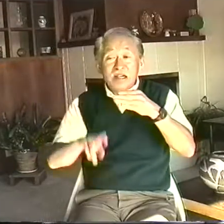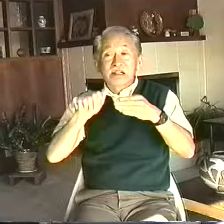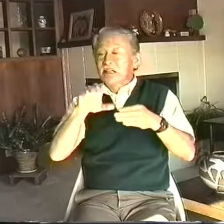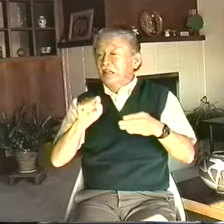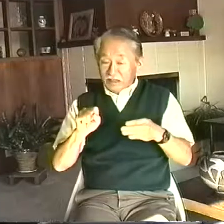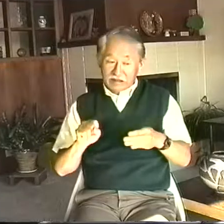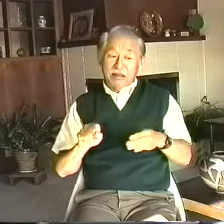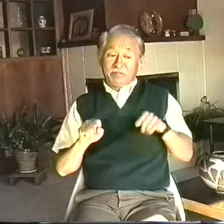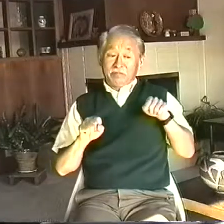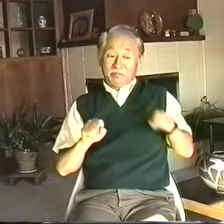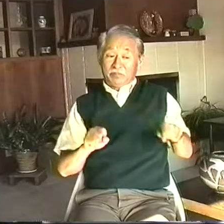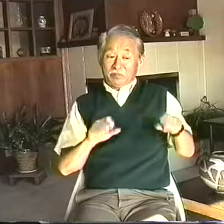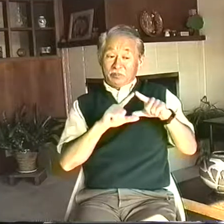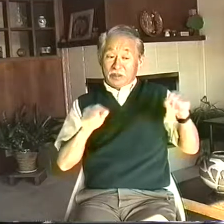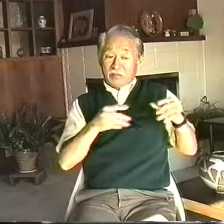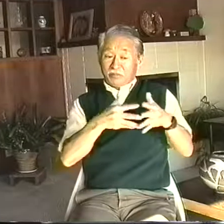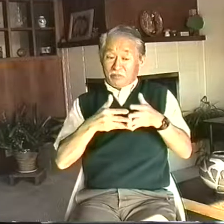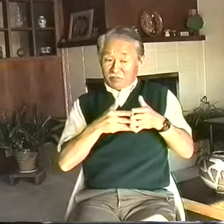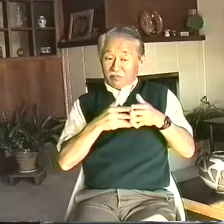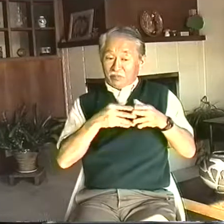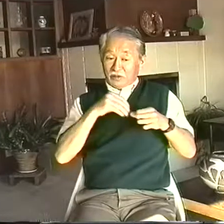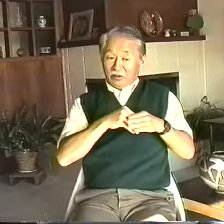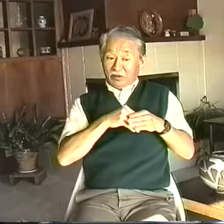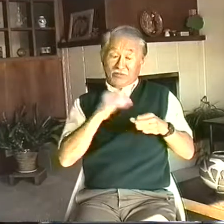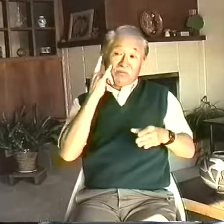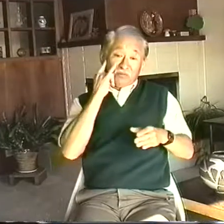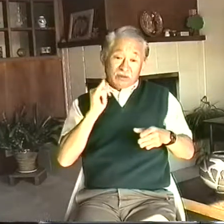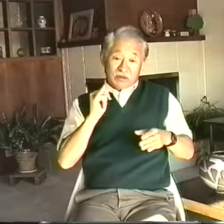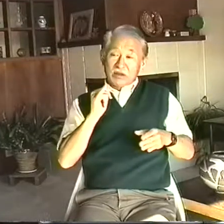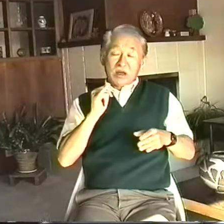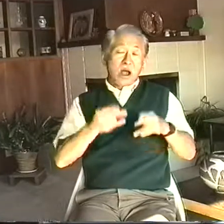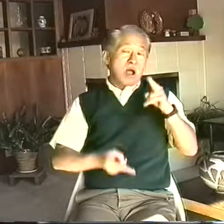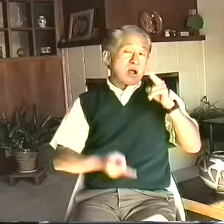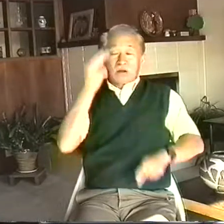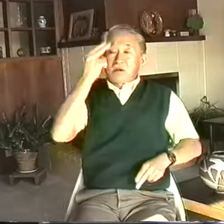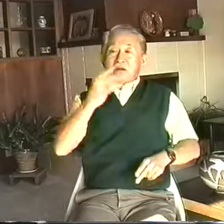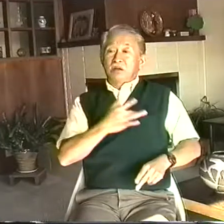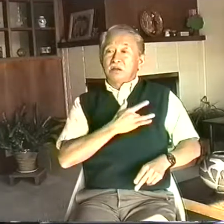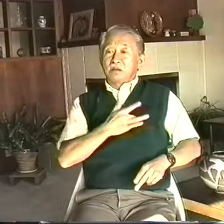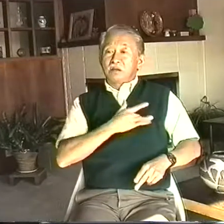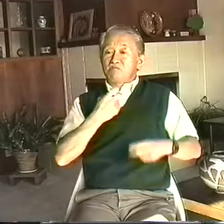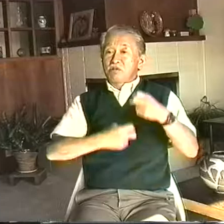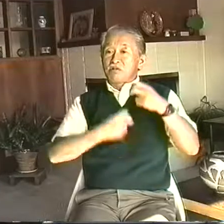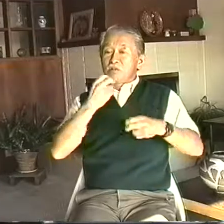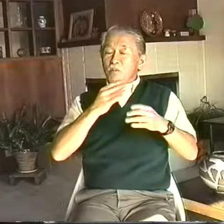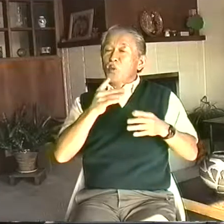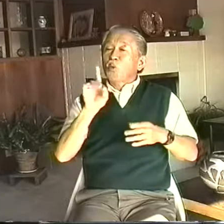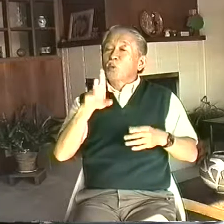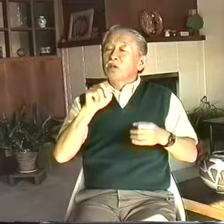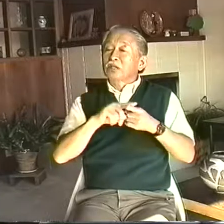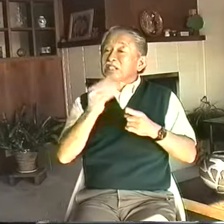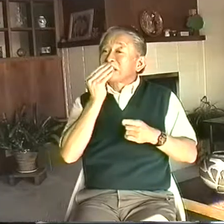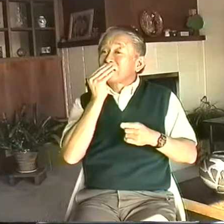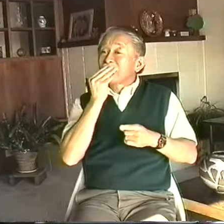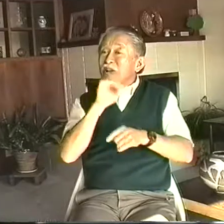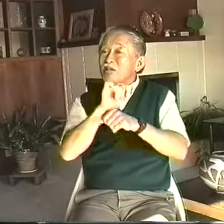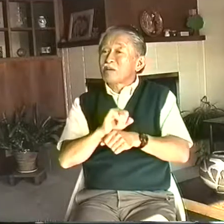And the research findings demonstrated that those Japanese Americans living in California had the highest incidence of heart